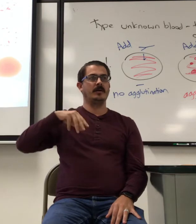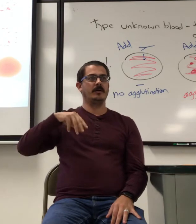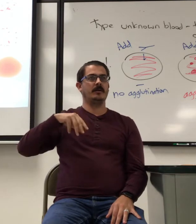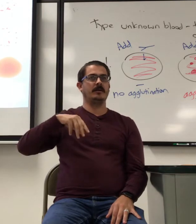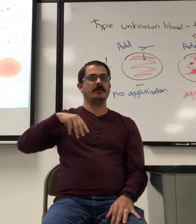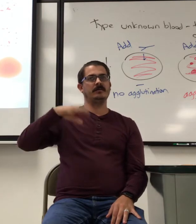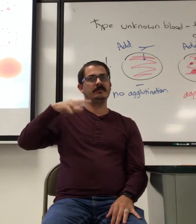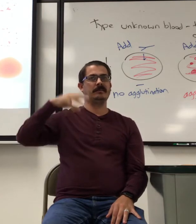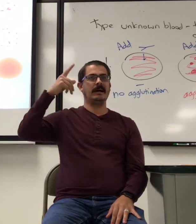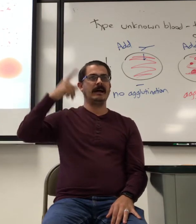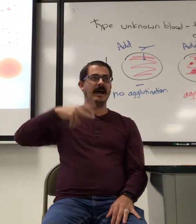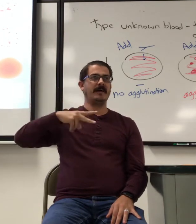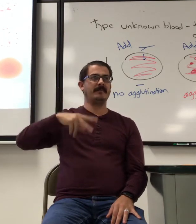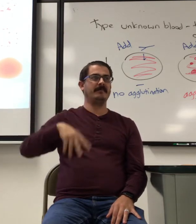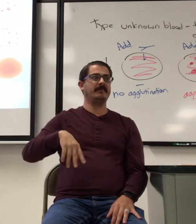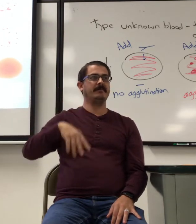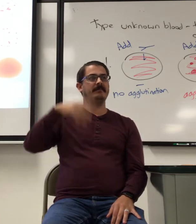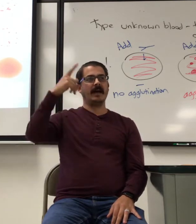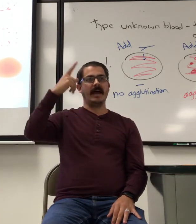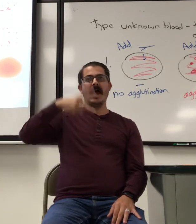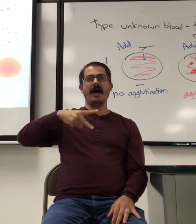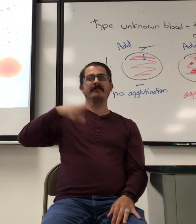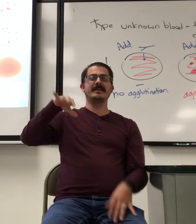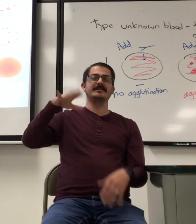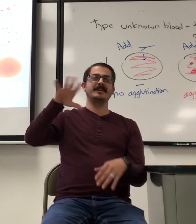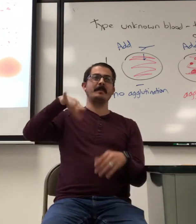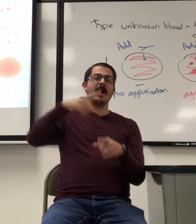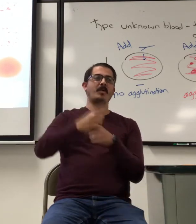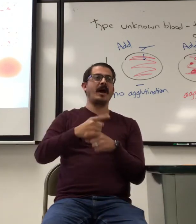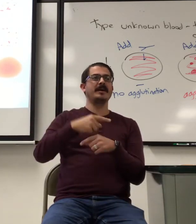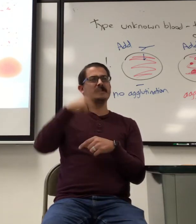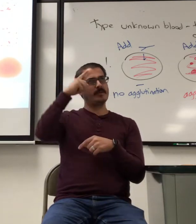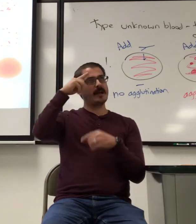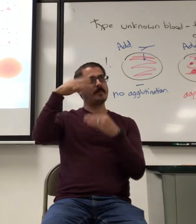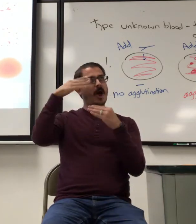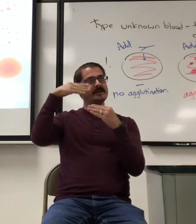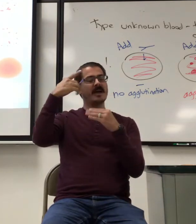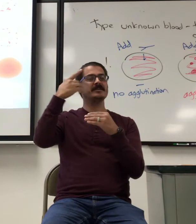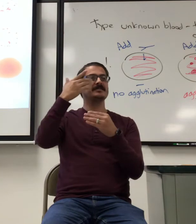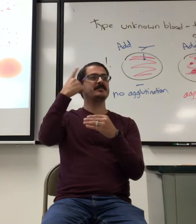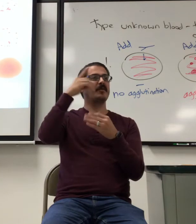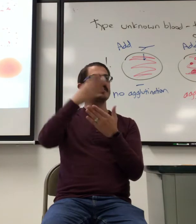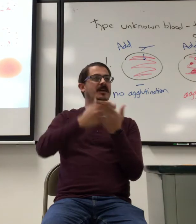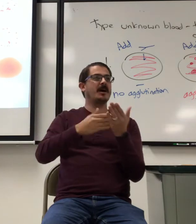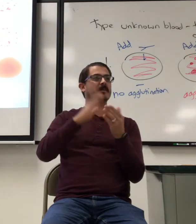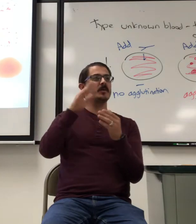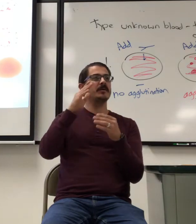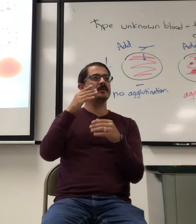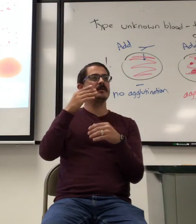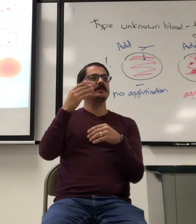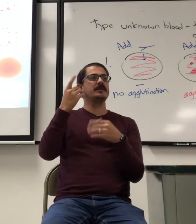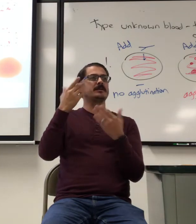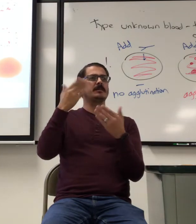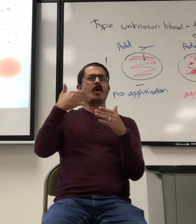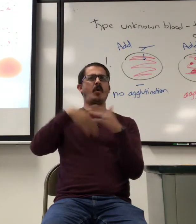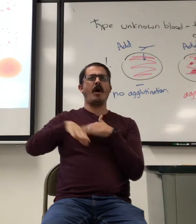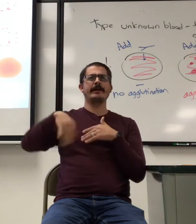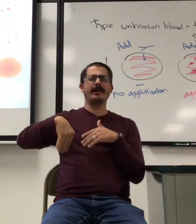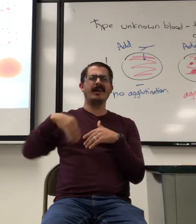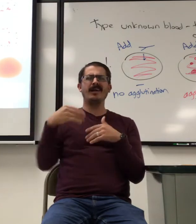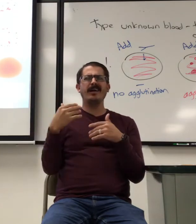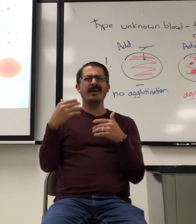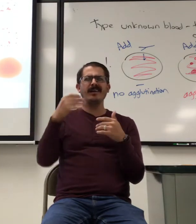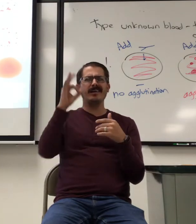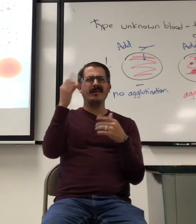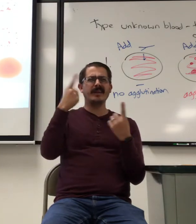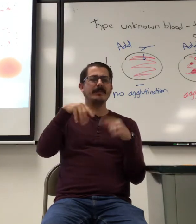About half. That's about right. It's a process for some. You'll get there. You know, some people walk in late. What the heck's going on? So